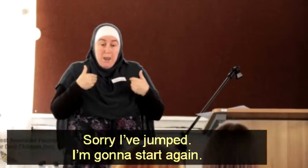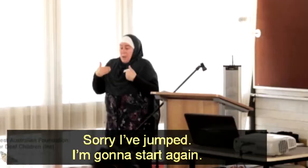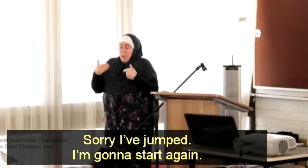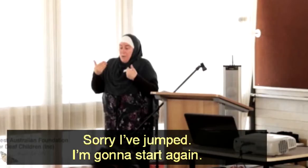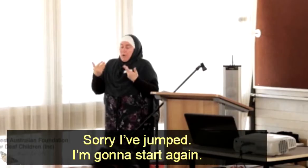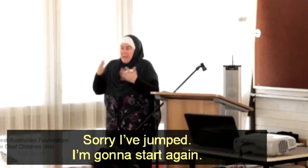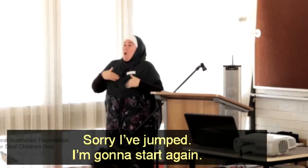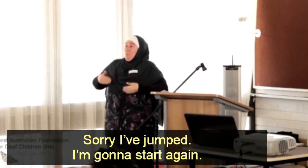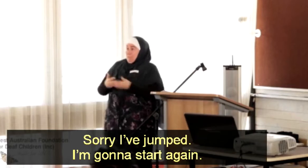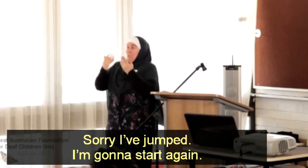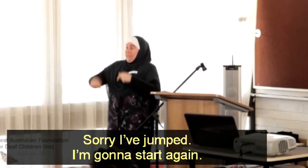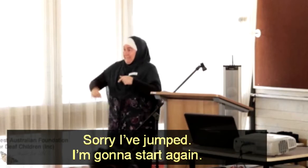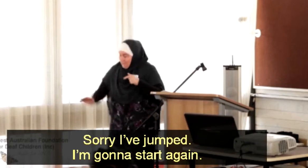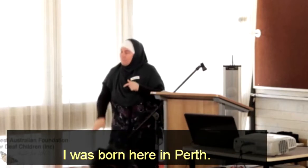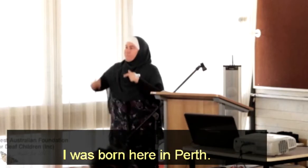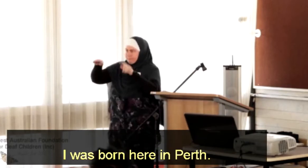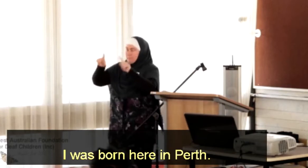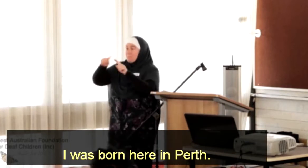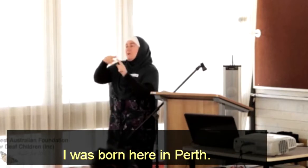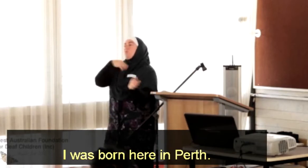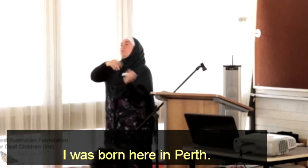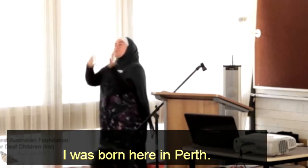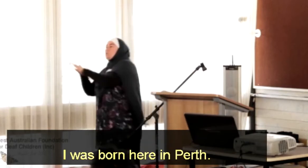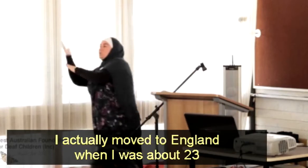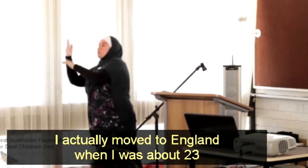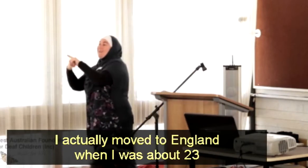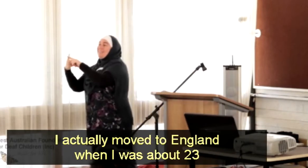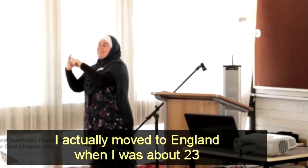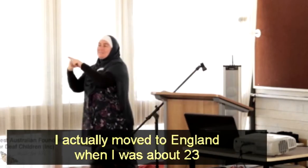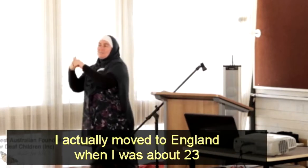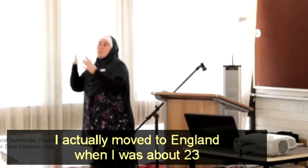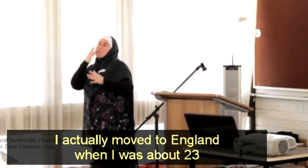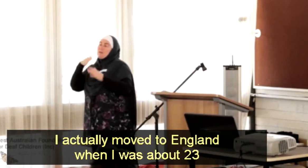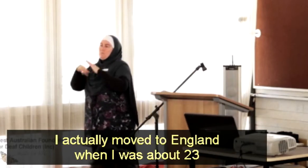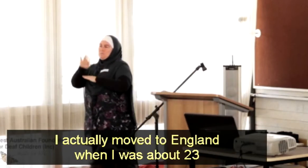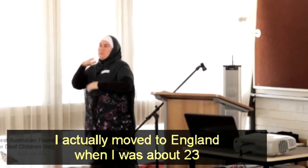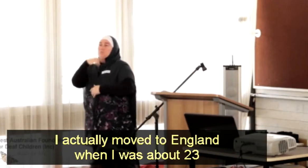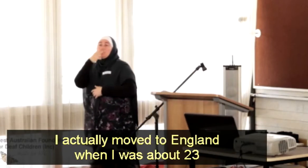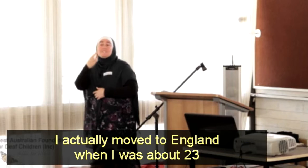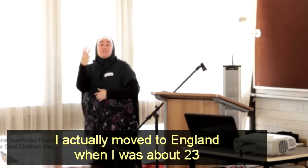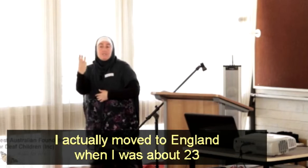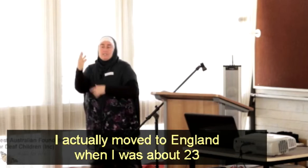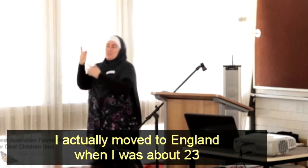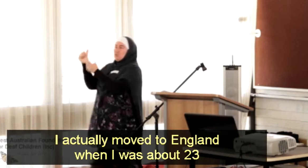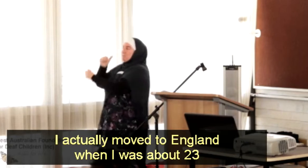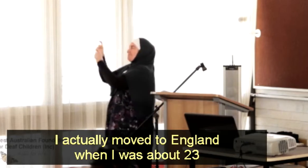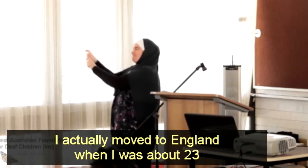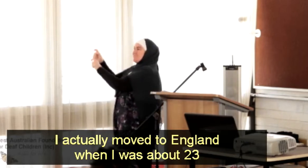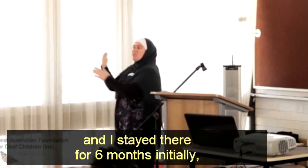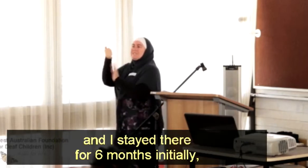Sorry, I've jumped. Let me start again. I was born here in Perth. I actually moved to England when I was about 23, and